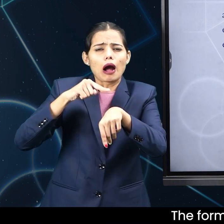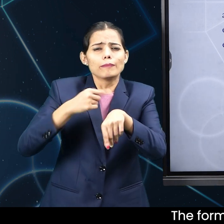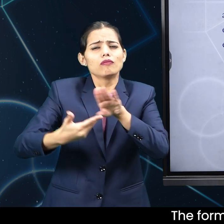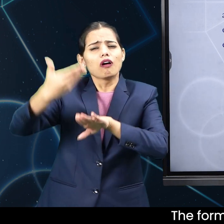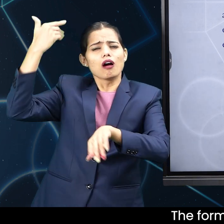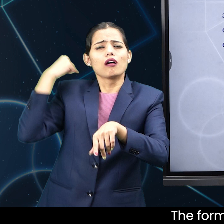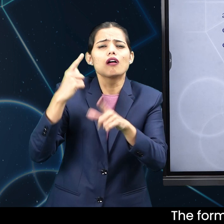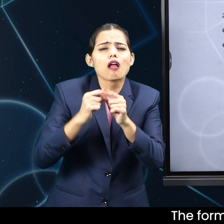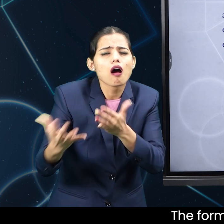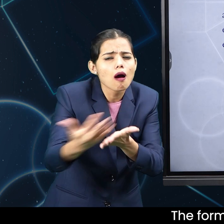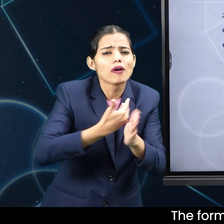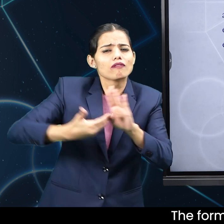probability is